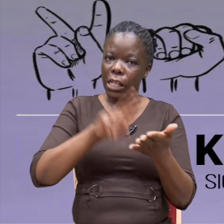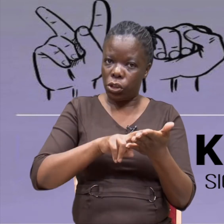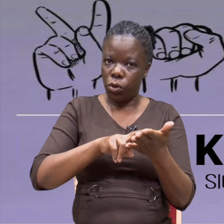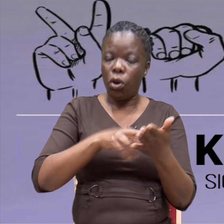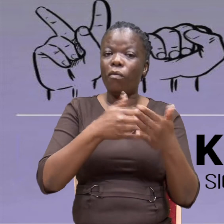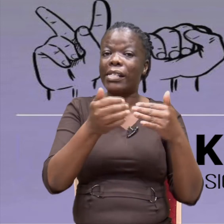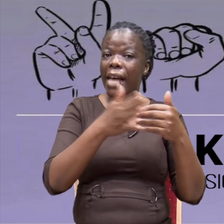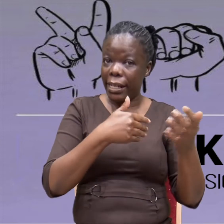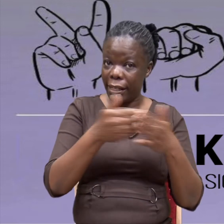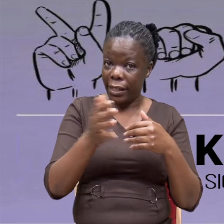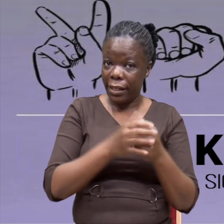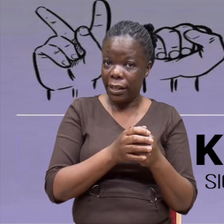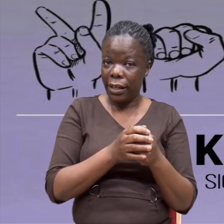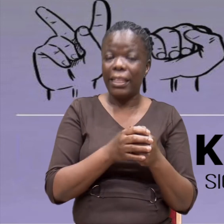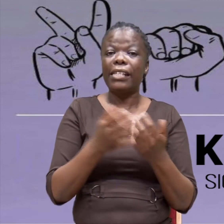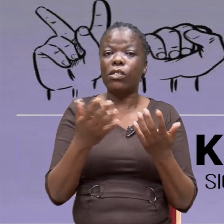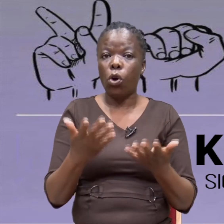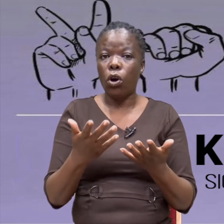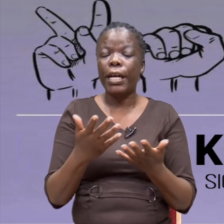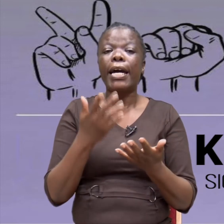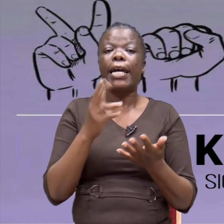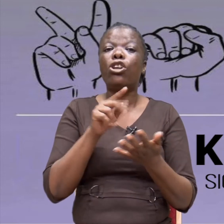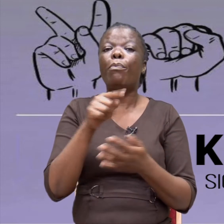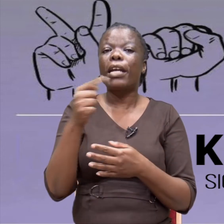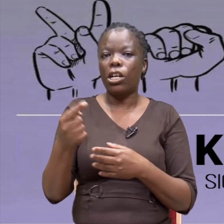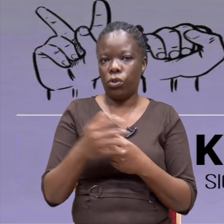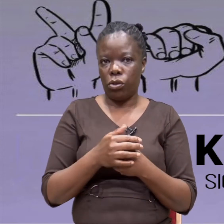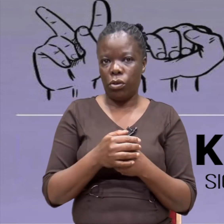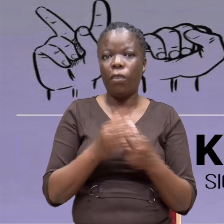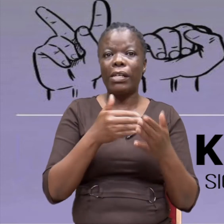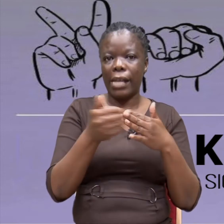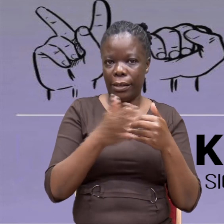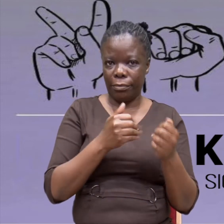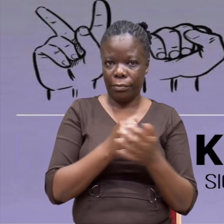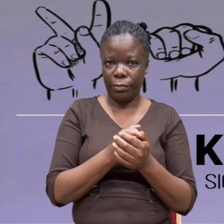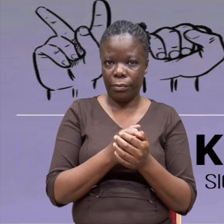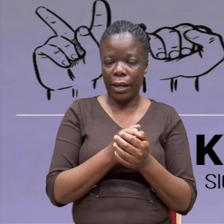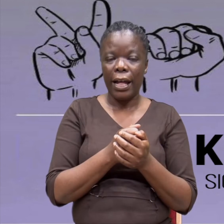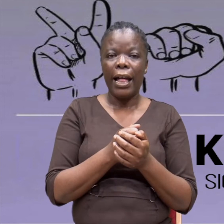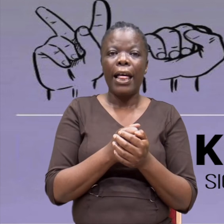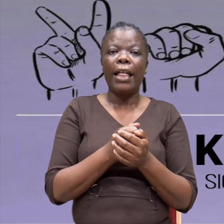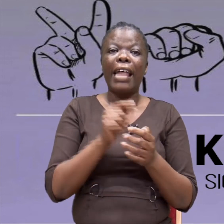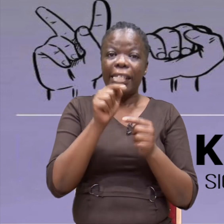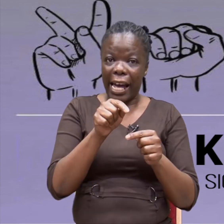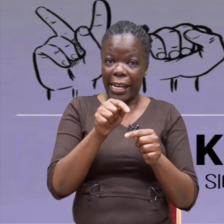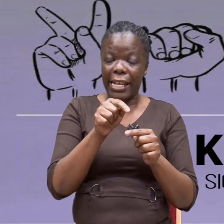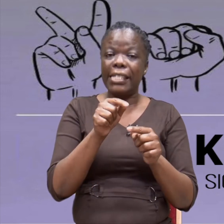repetition of a sign, that is called reduplication of a sign. That sign is the